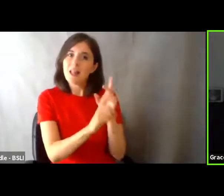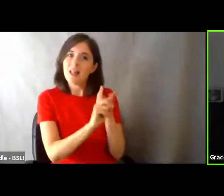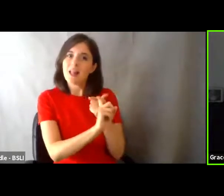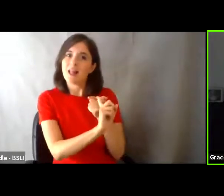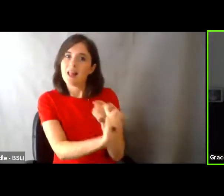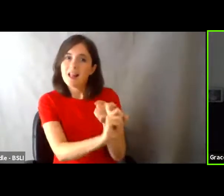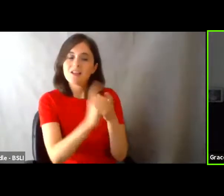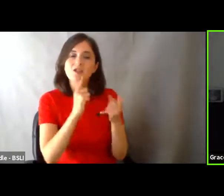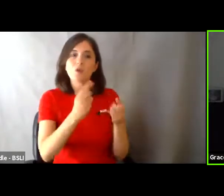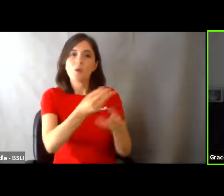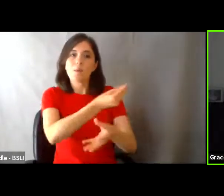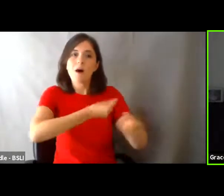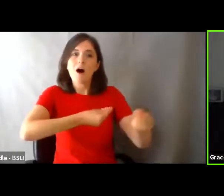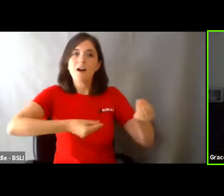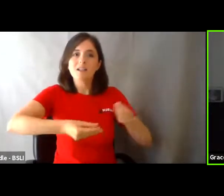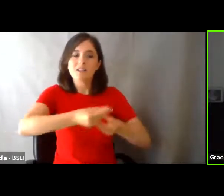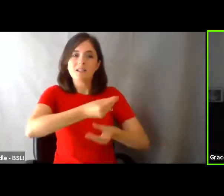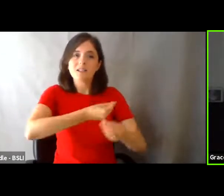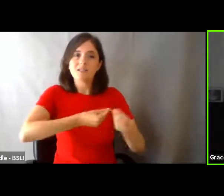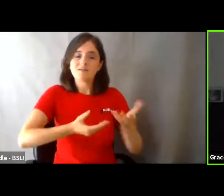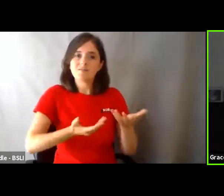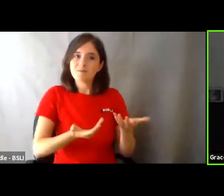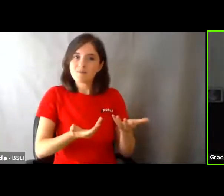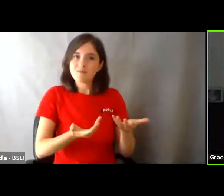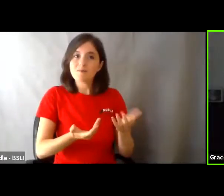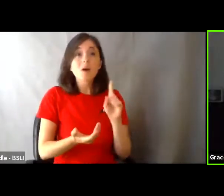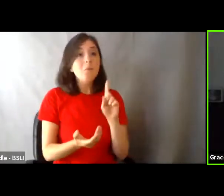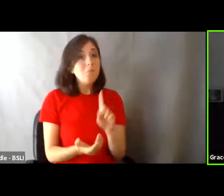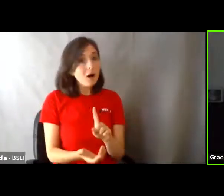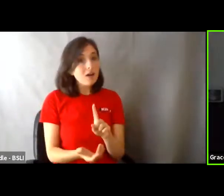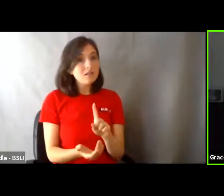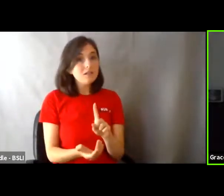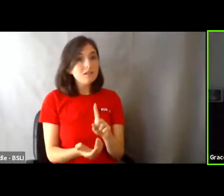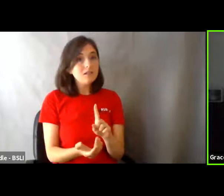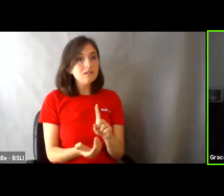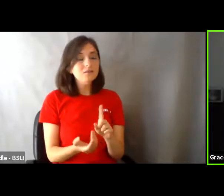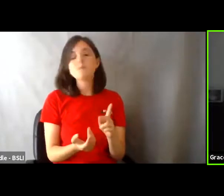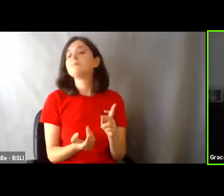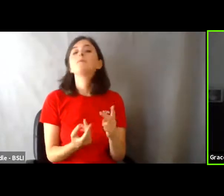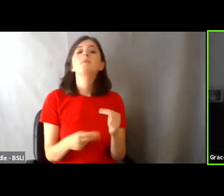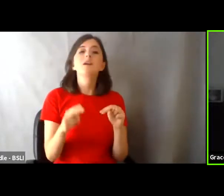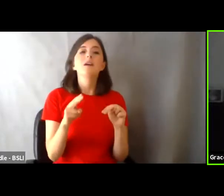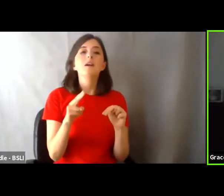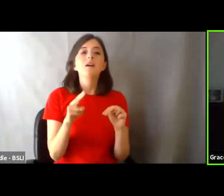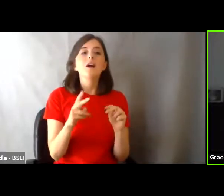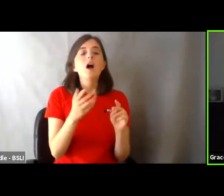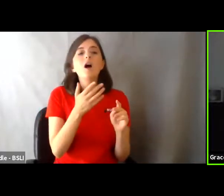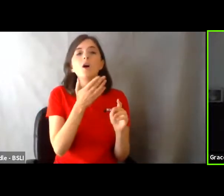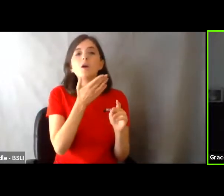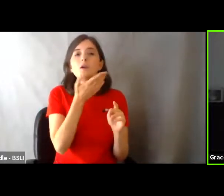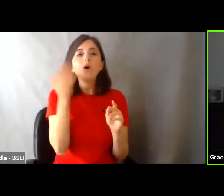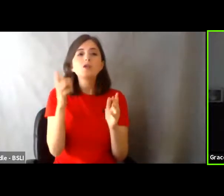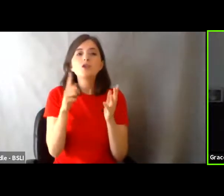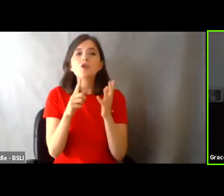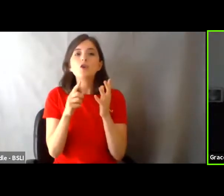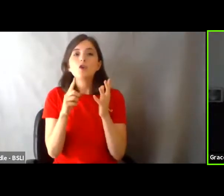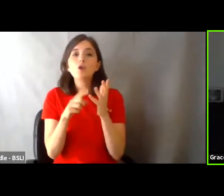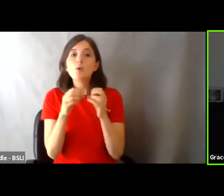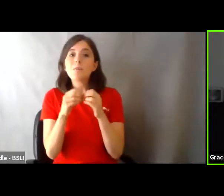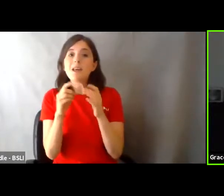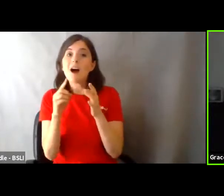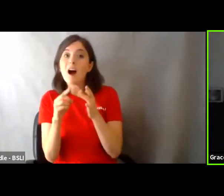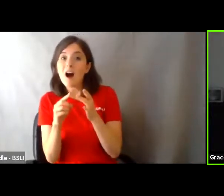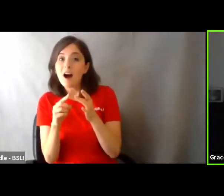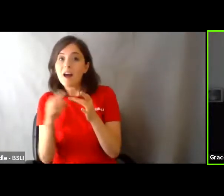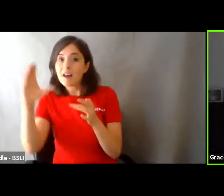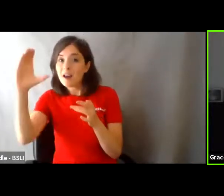feed yourself. Whereas if we adopted a model of, say, you know, what's often called universal basic services, which is effectively just extending